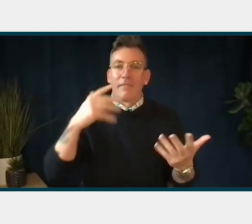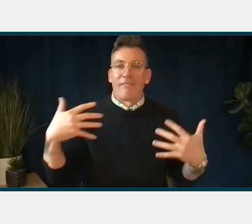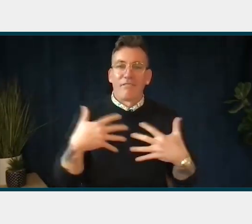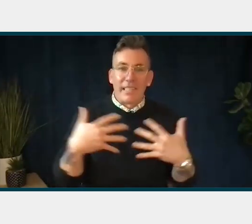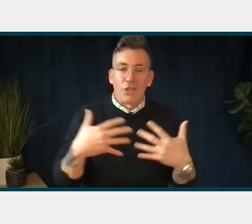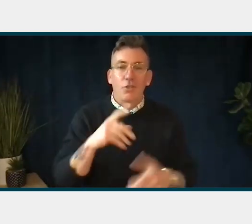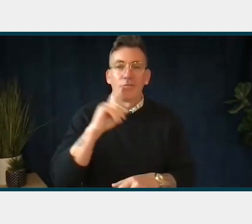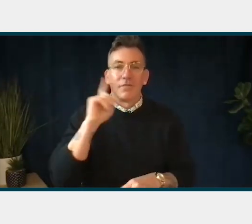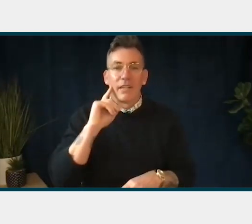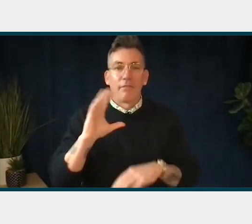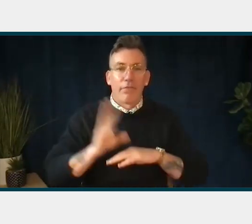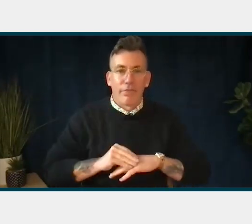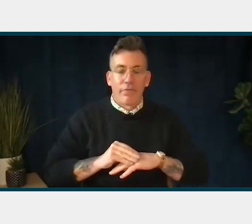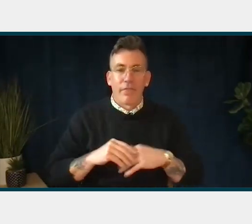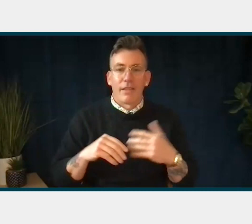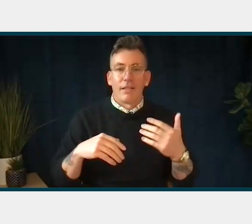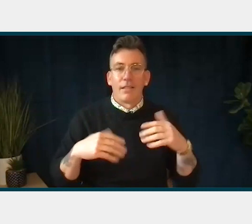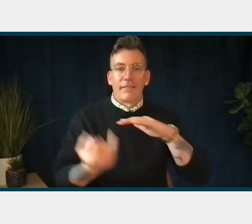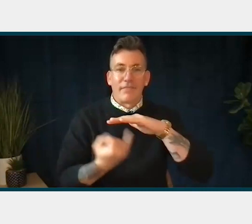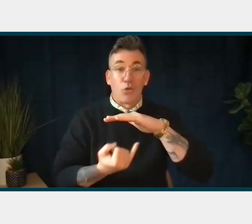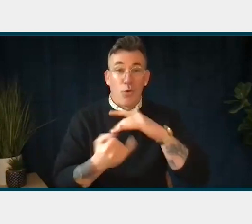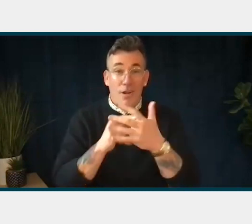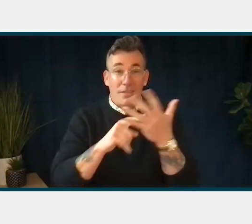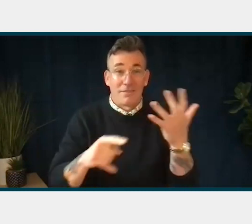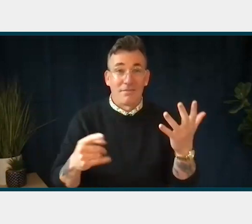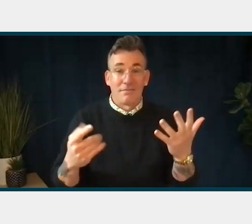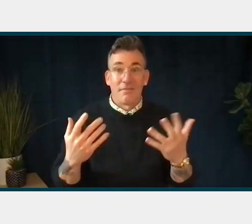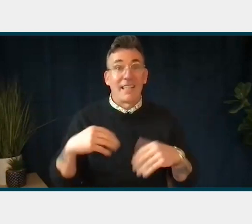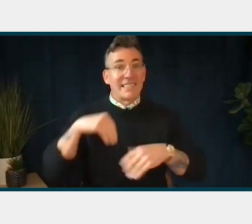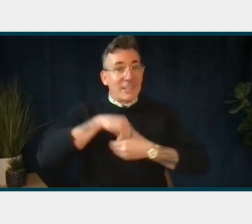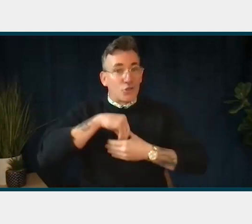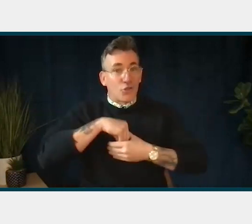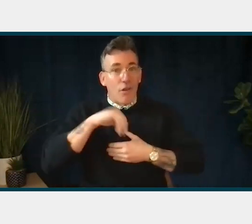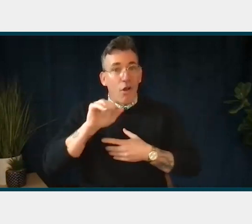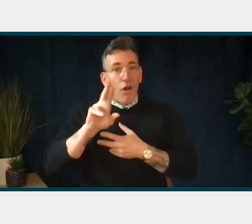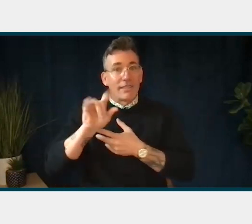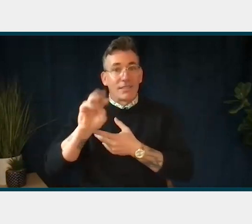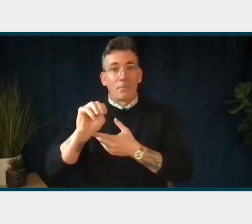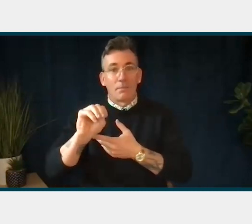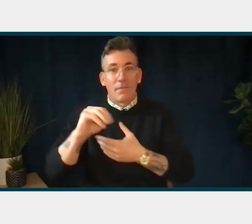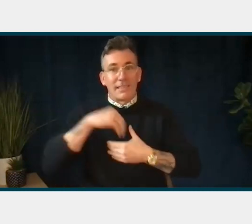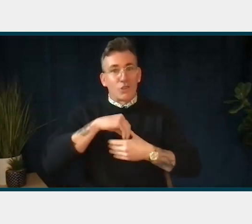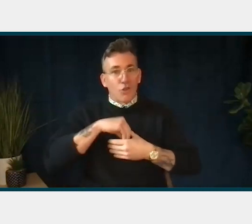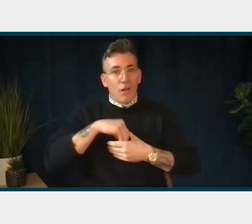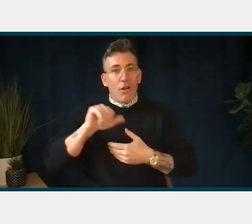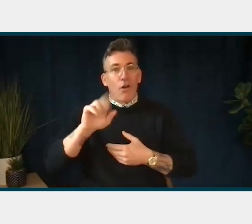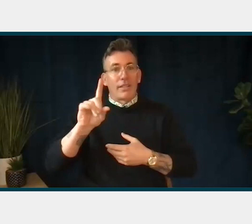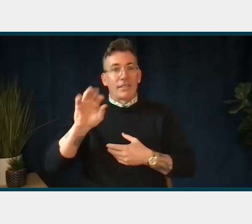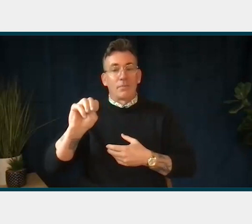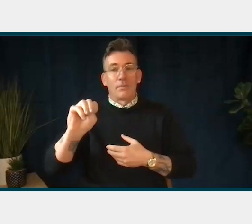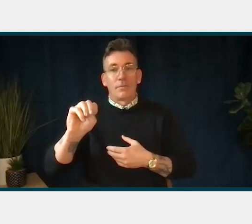That deaf embarrassment, that deaf shame, that deaf fear, and it's a very isolating experience. And that